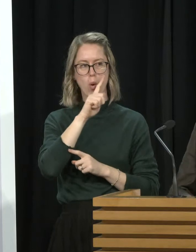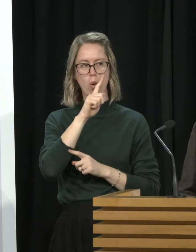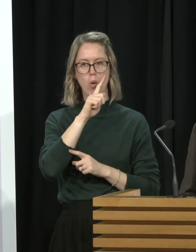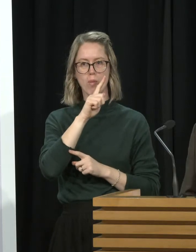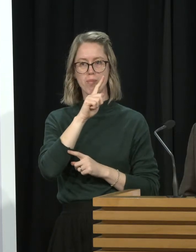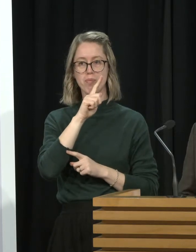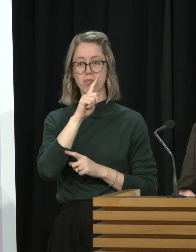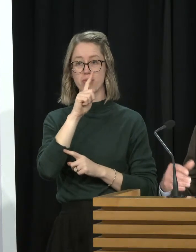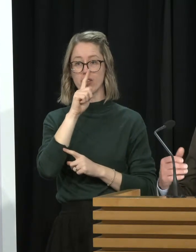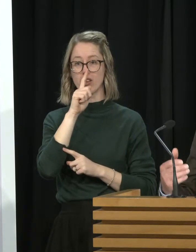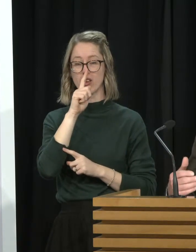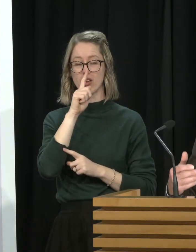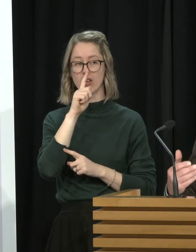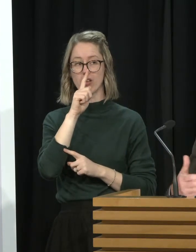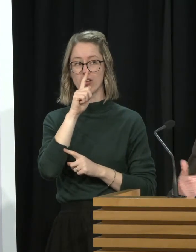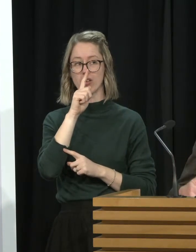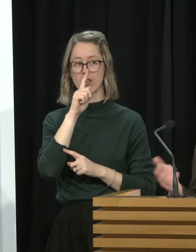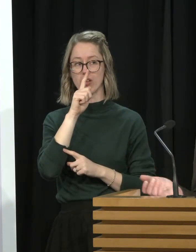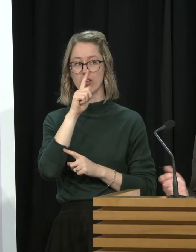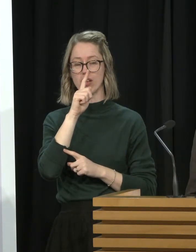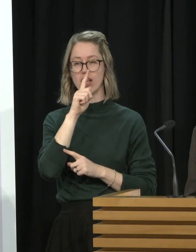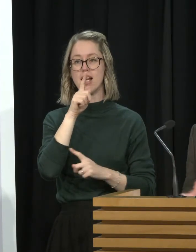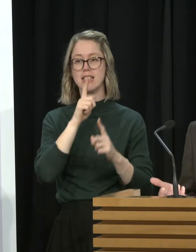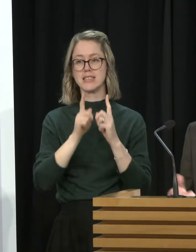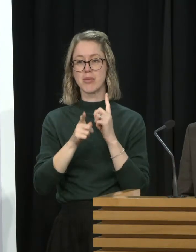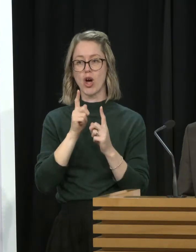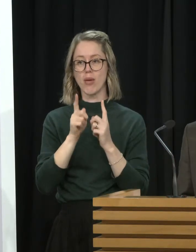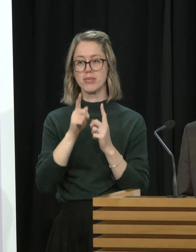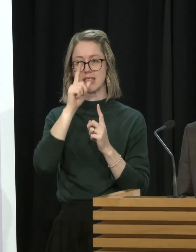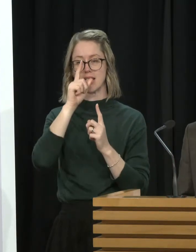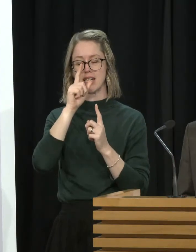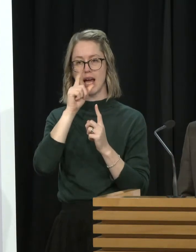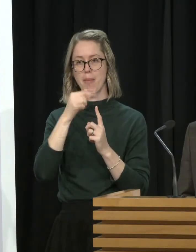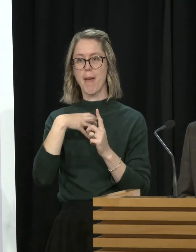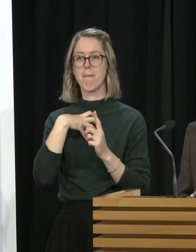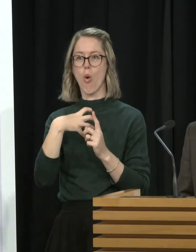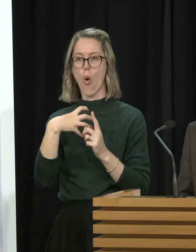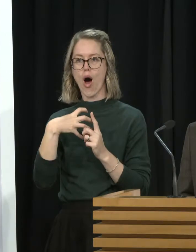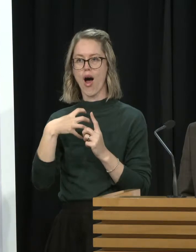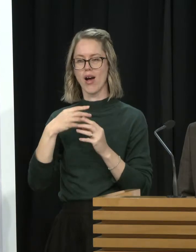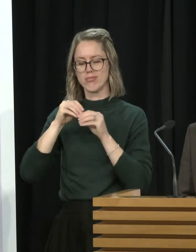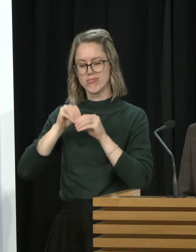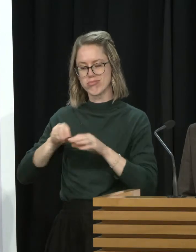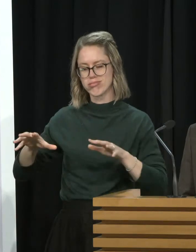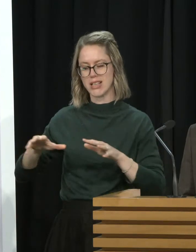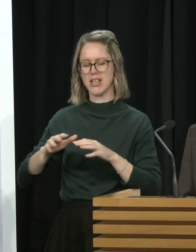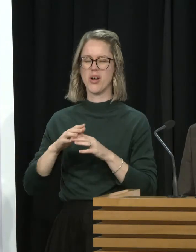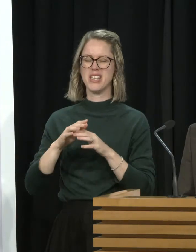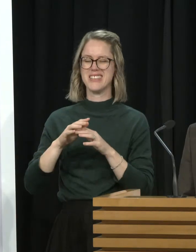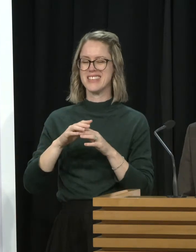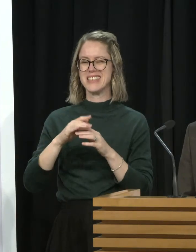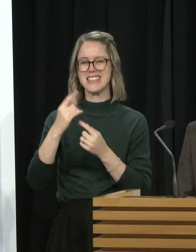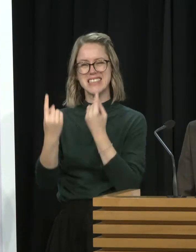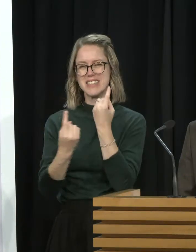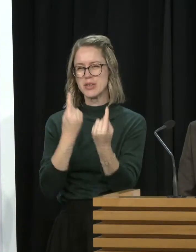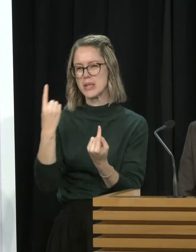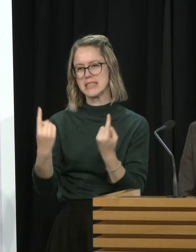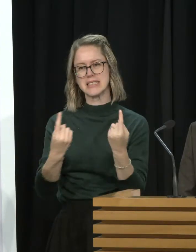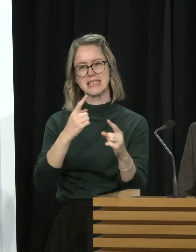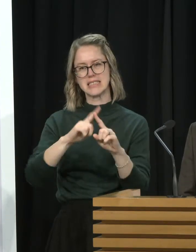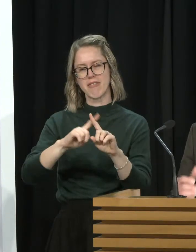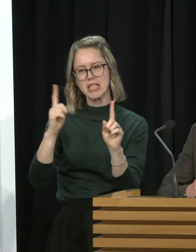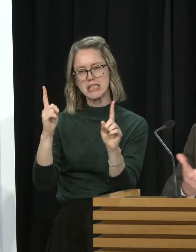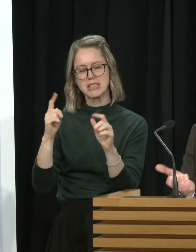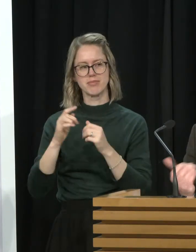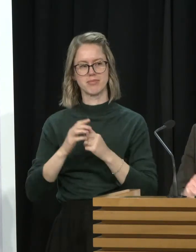pre-symptomatic people could be more infectious in some cases than those who did have symptoms. It very much is individual dependent. The